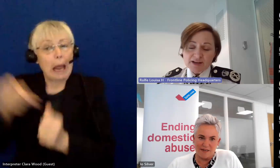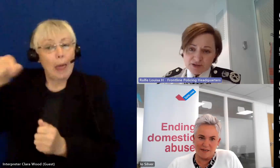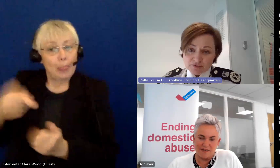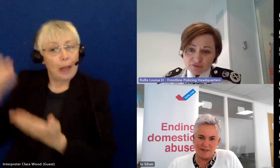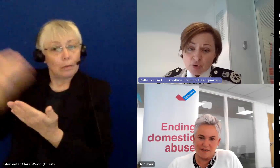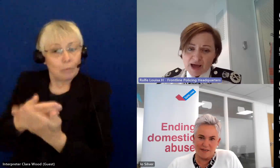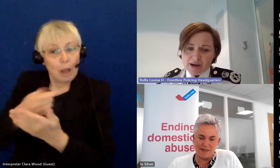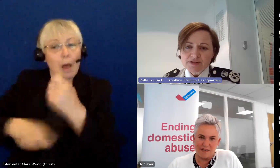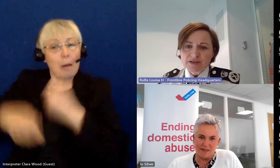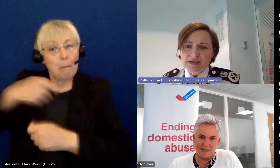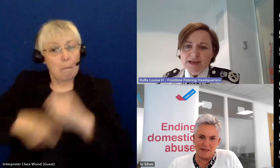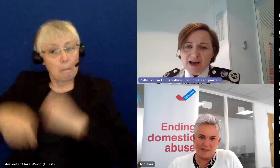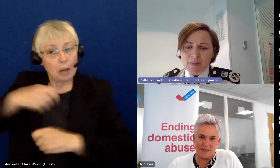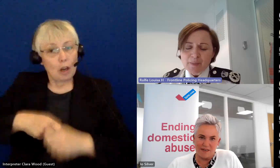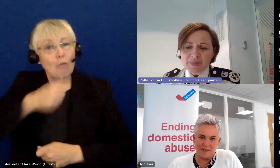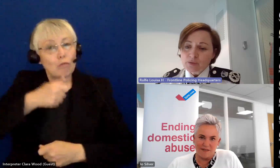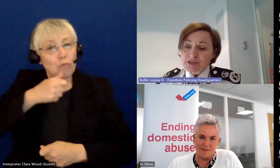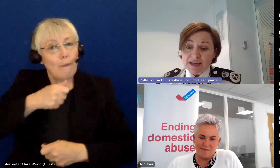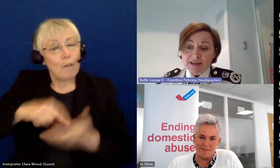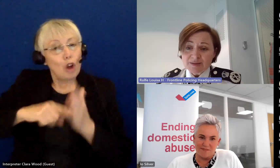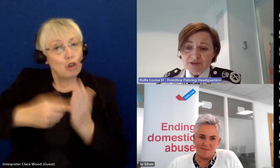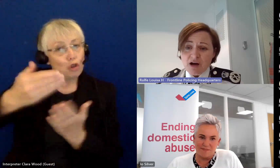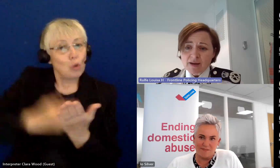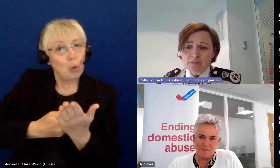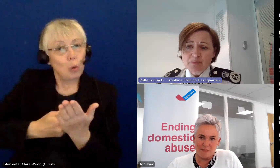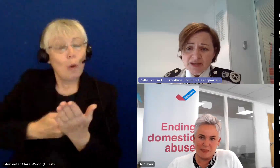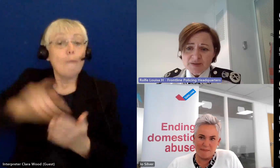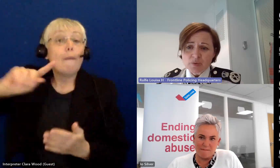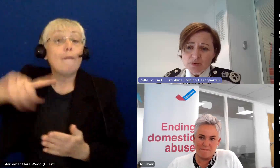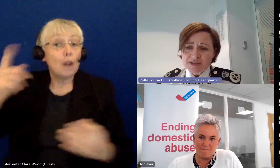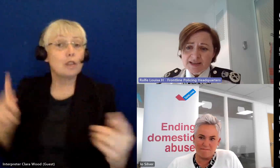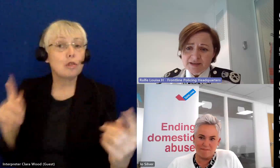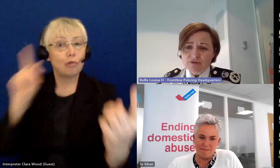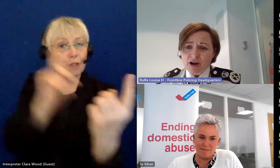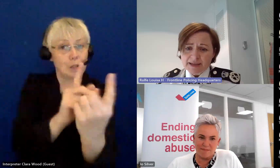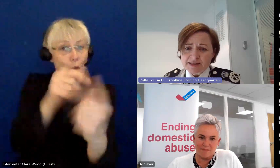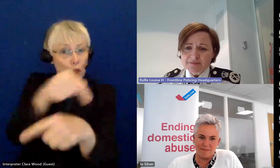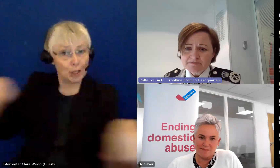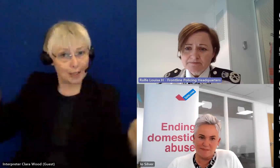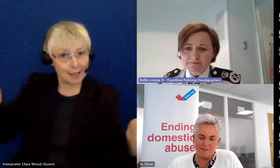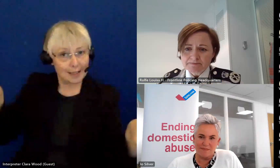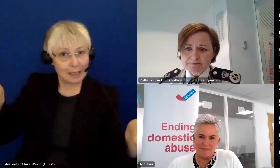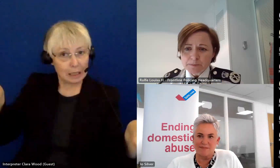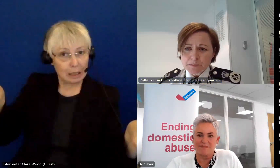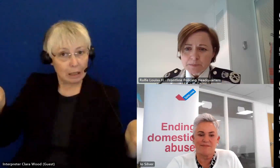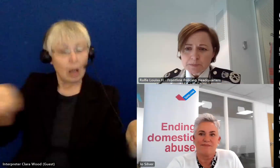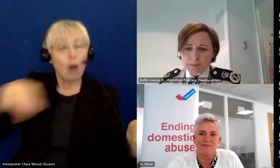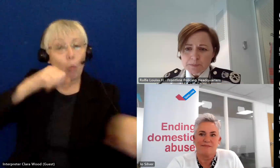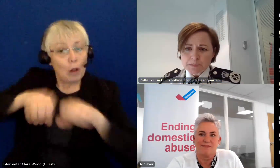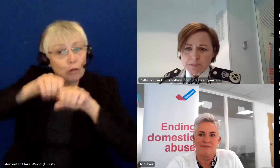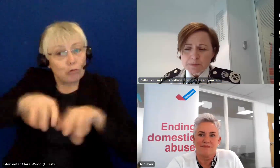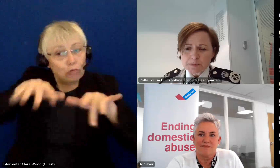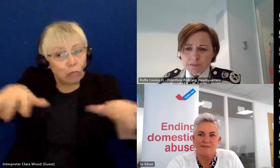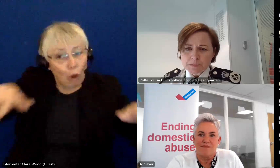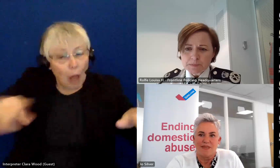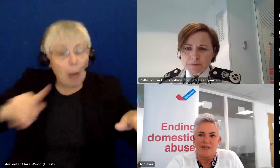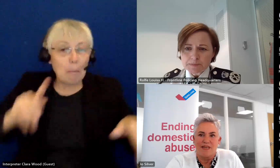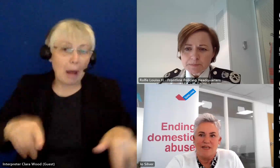in a national rollout. That will take us some time because we want to get it right.